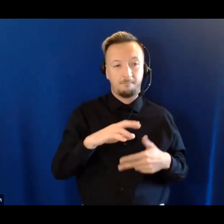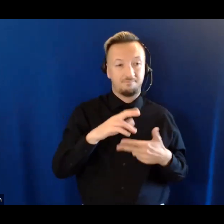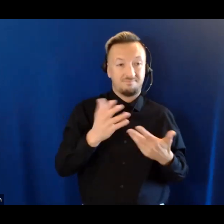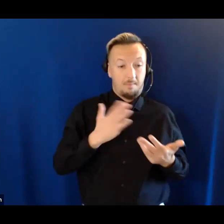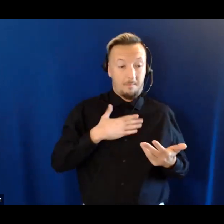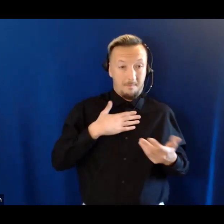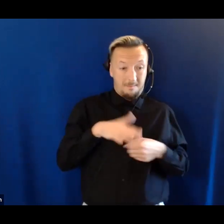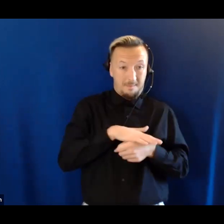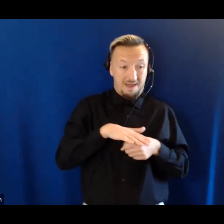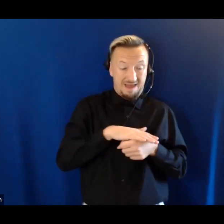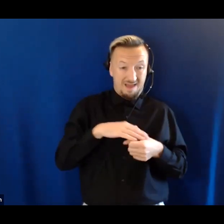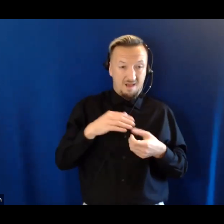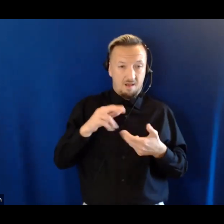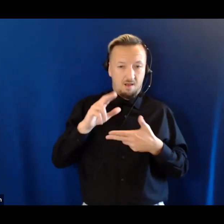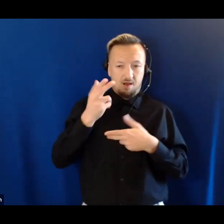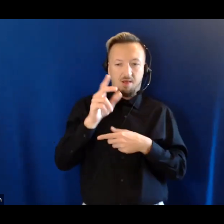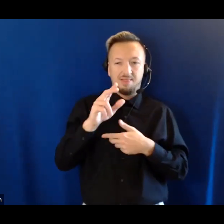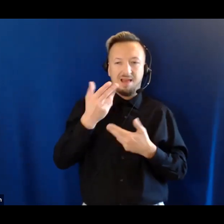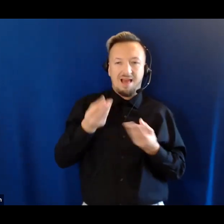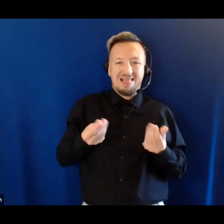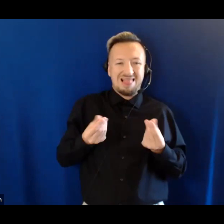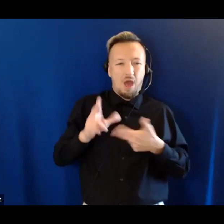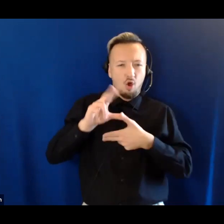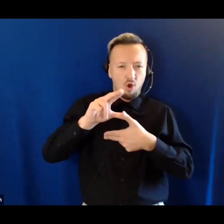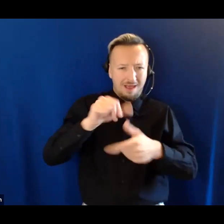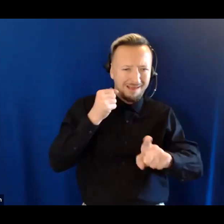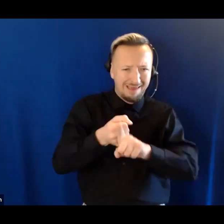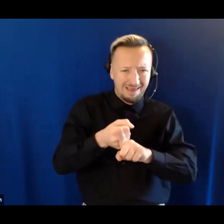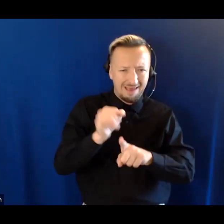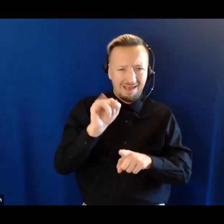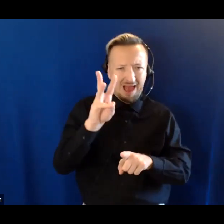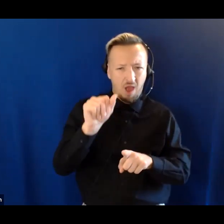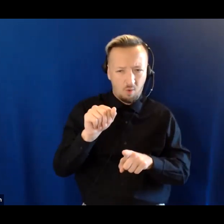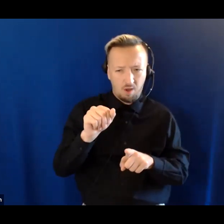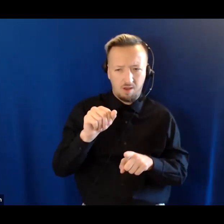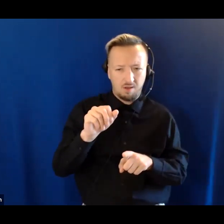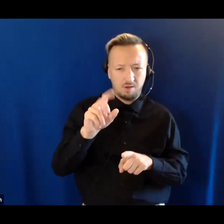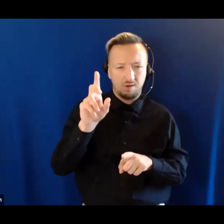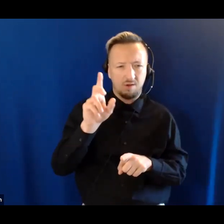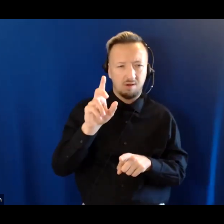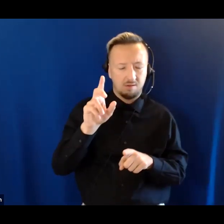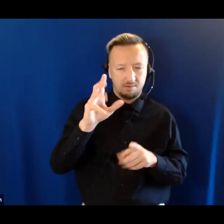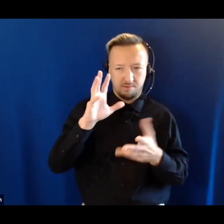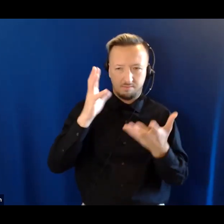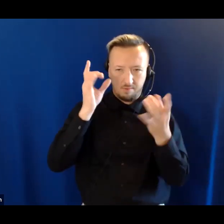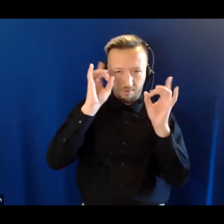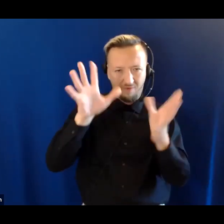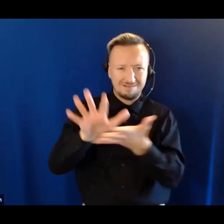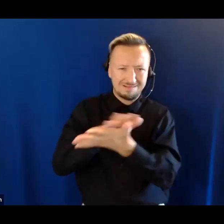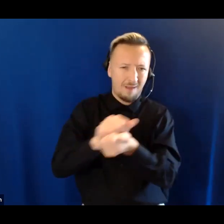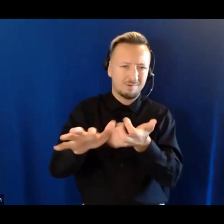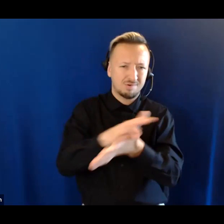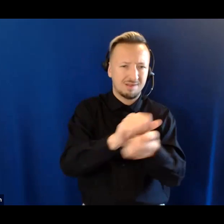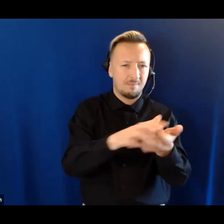as the derecho in August that, you know, just left incredible amounts of damage to